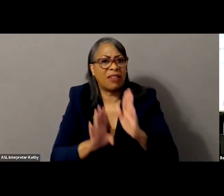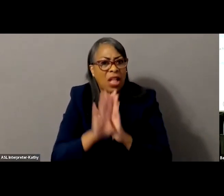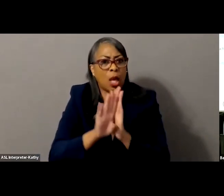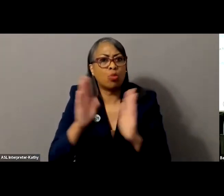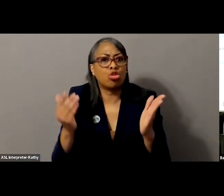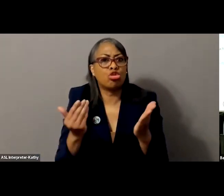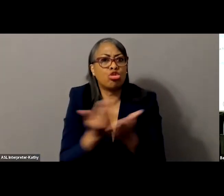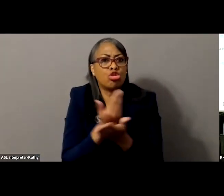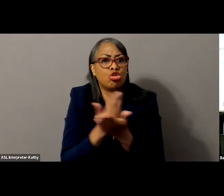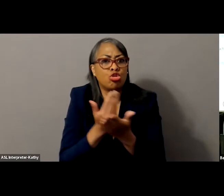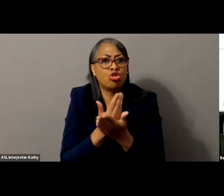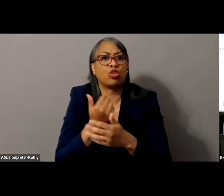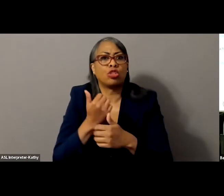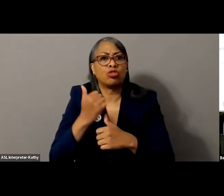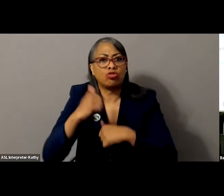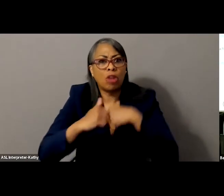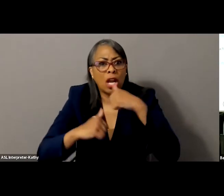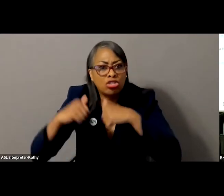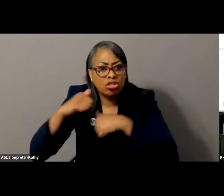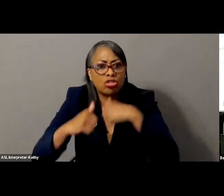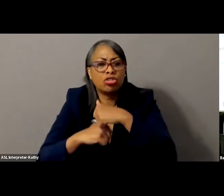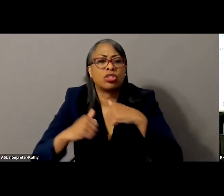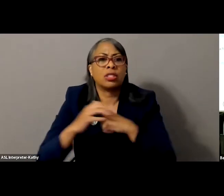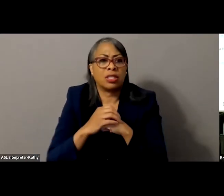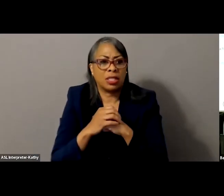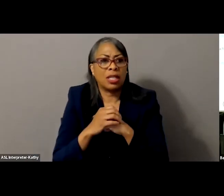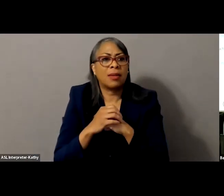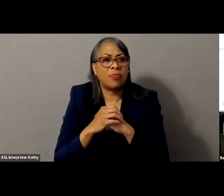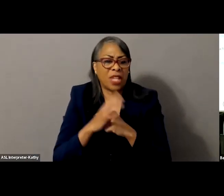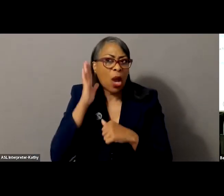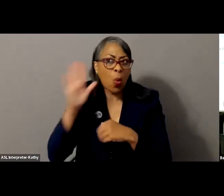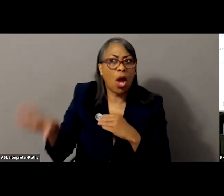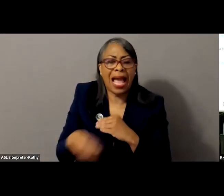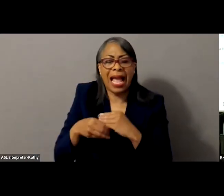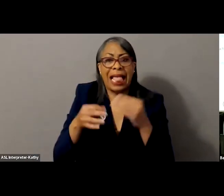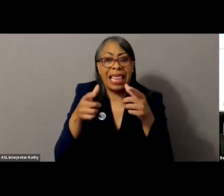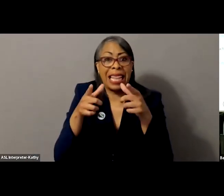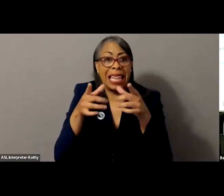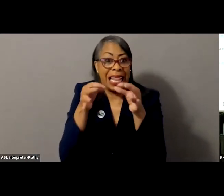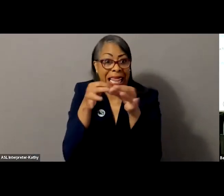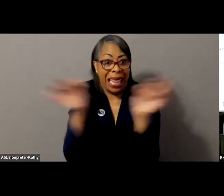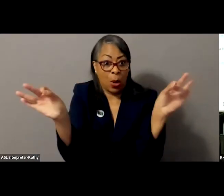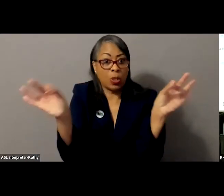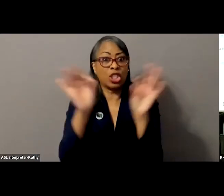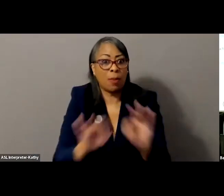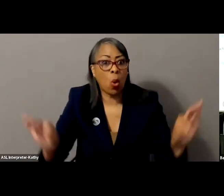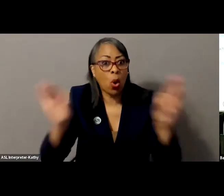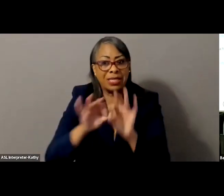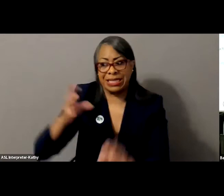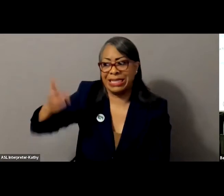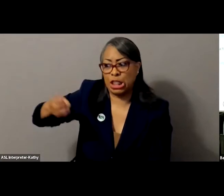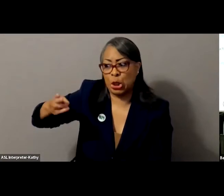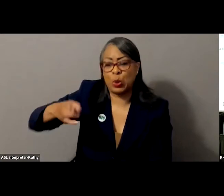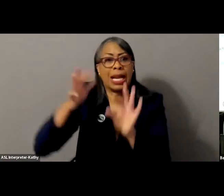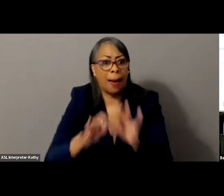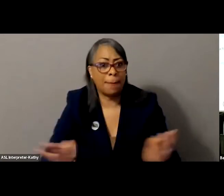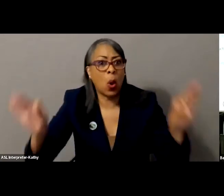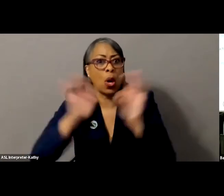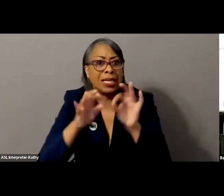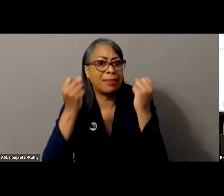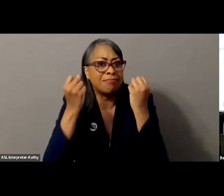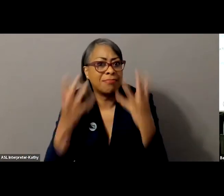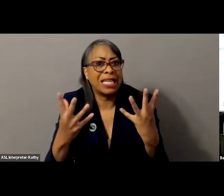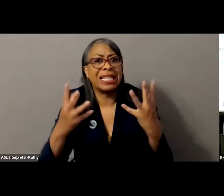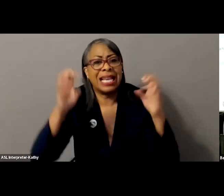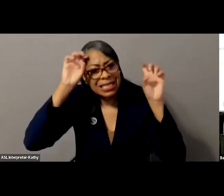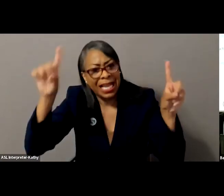to truly be at the forefront of these changes. And here I'll just add that I think language matters and history matters. And there are many education